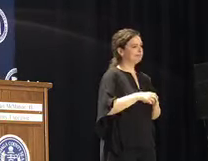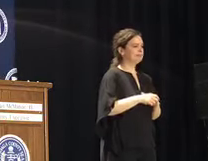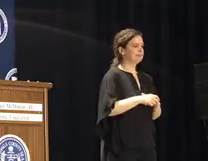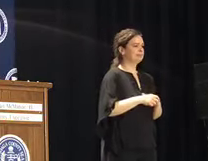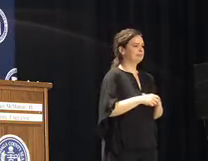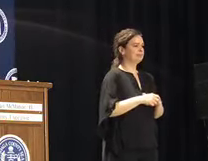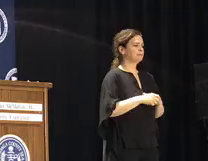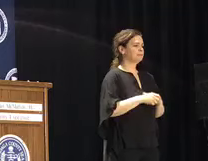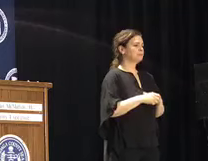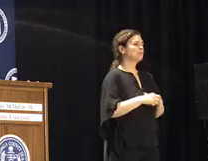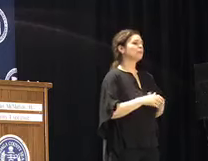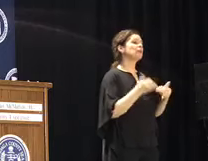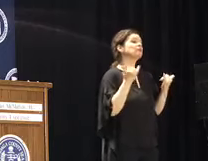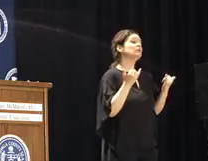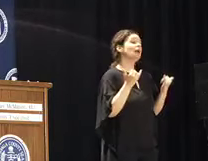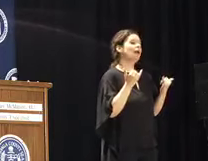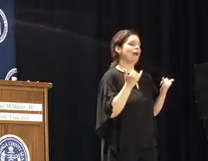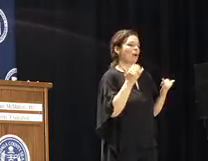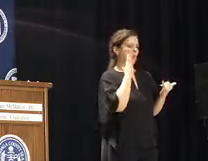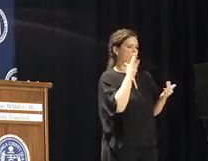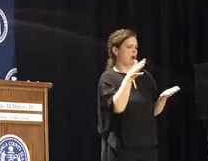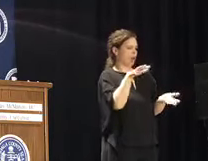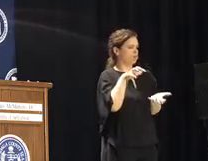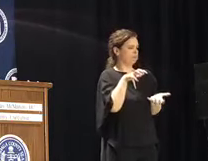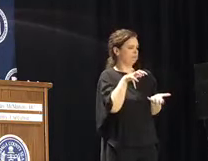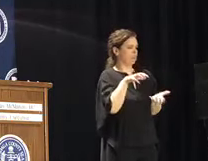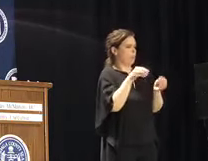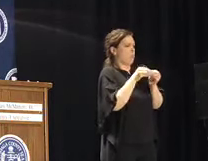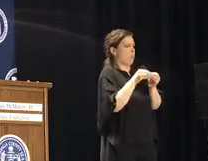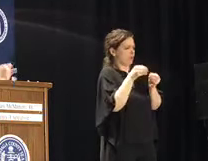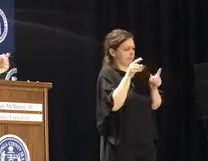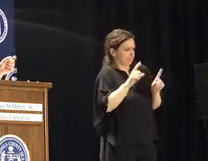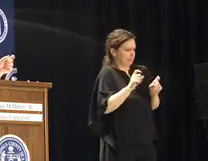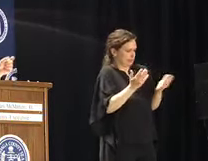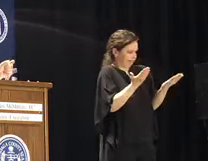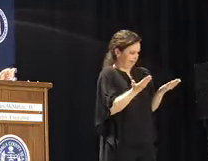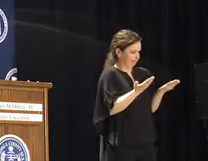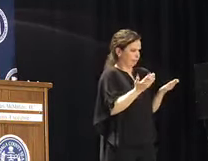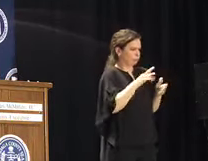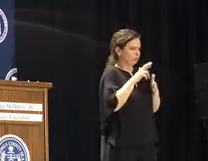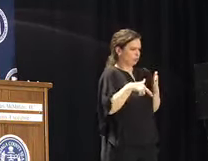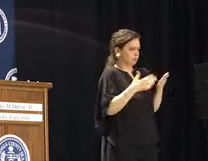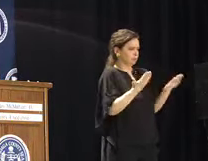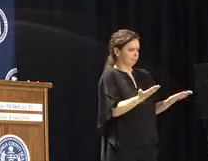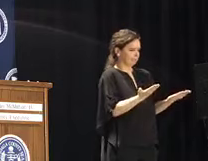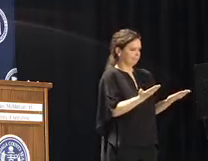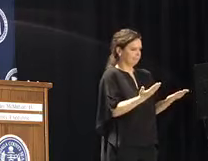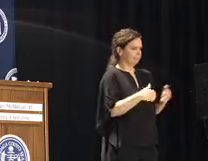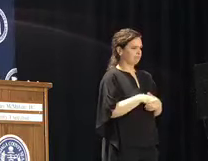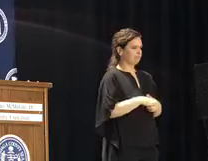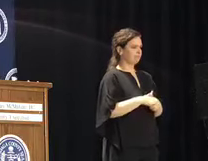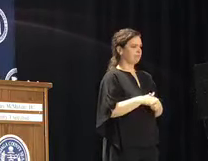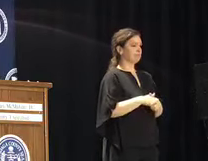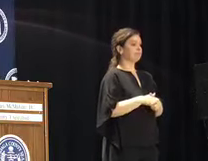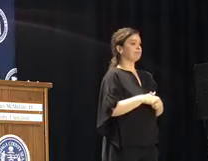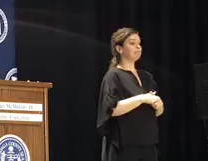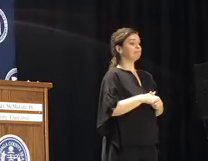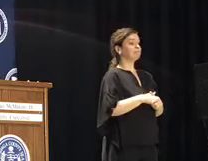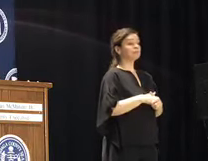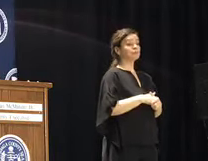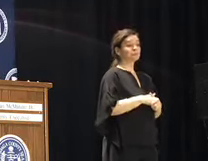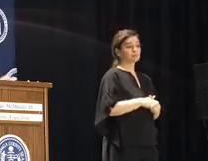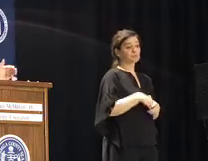tomorrow. I've spoken individually with many individuals who are in that circumstance. That if they email my office and they